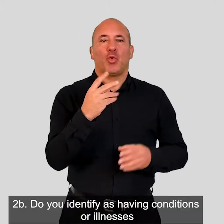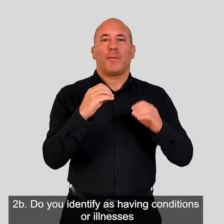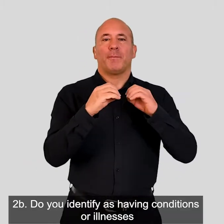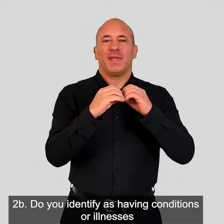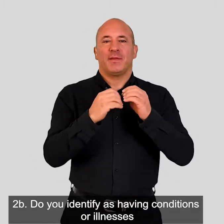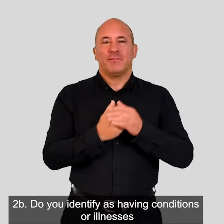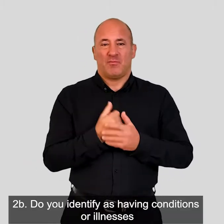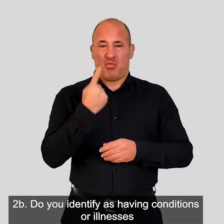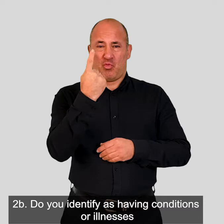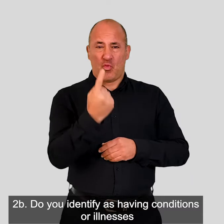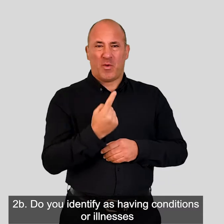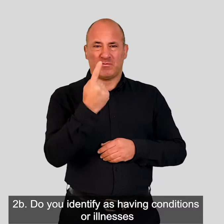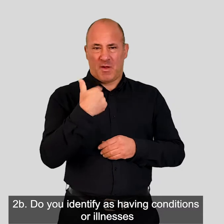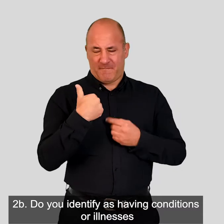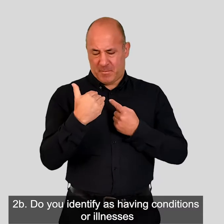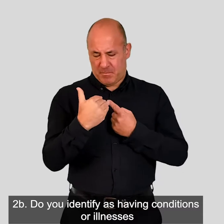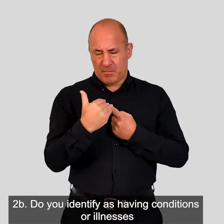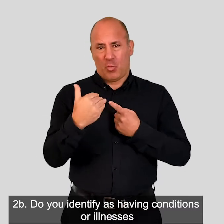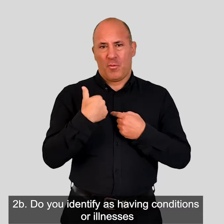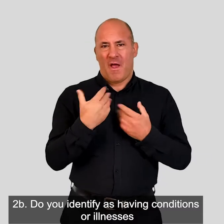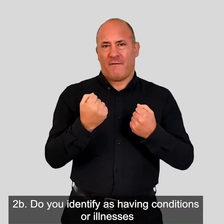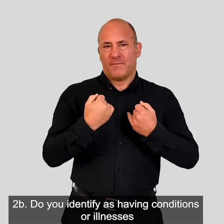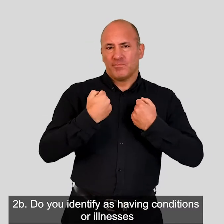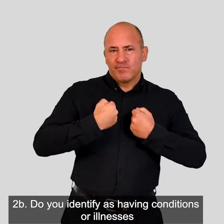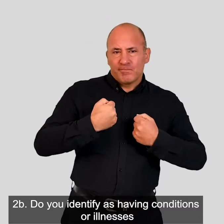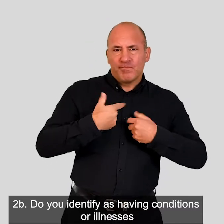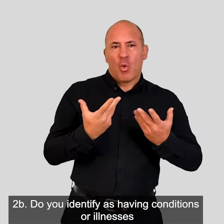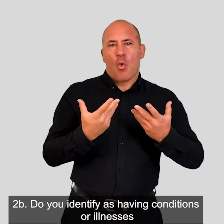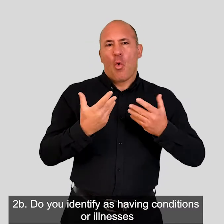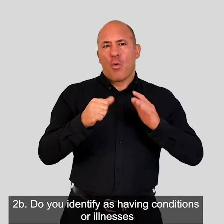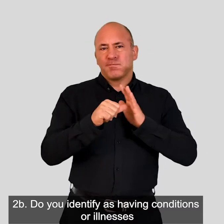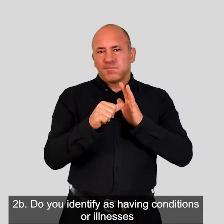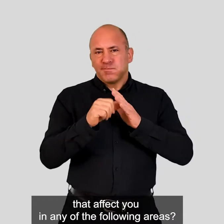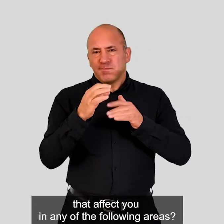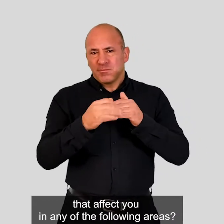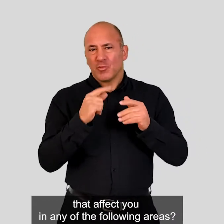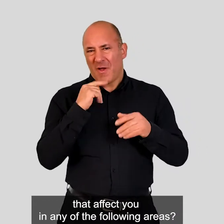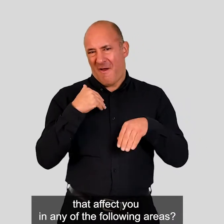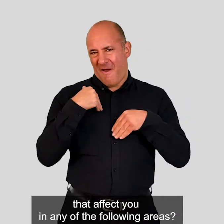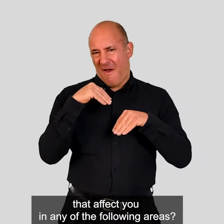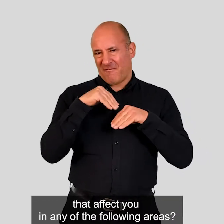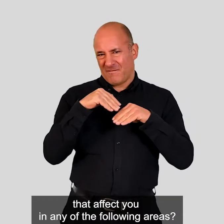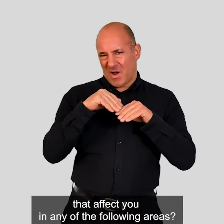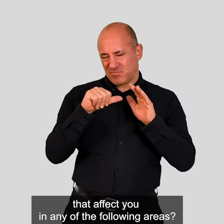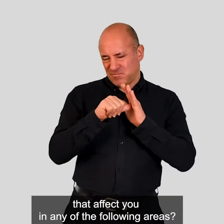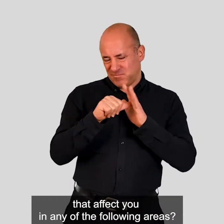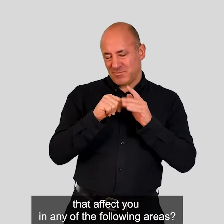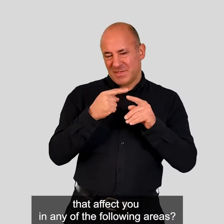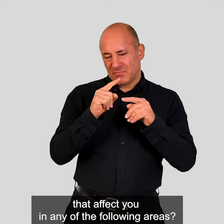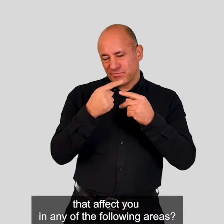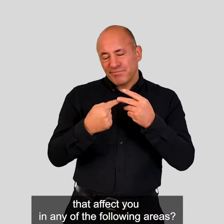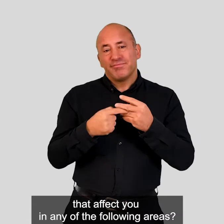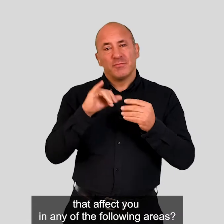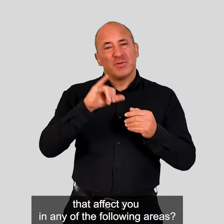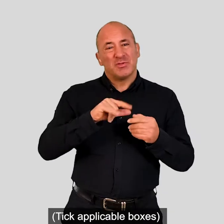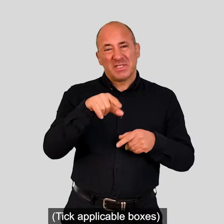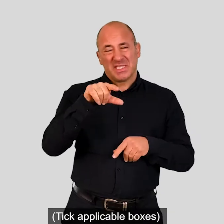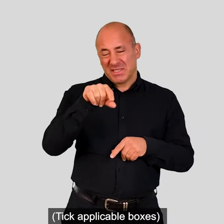2B. Do you identify as having conditions or illnesses that affect you in any of the following areas? Tick